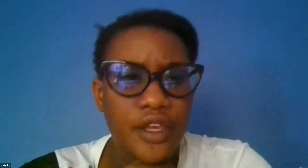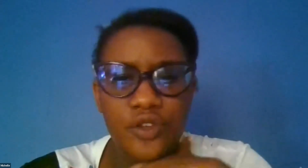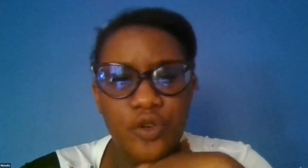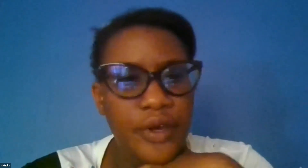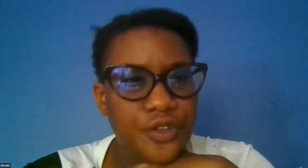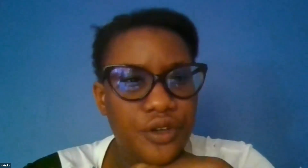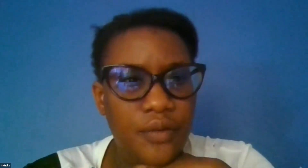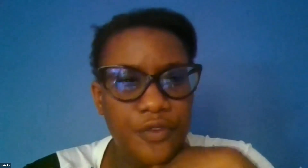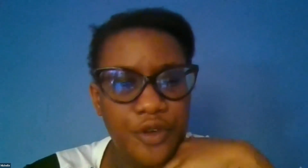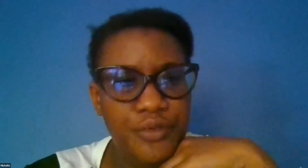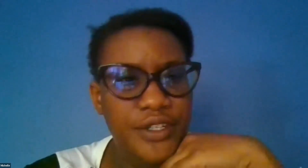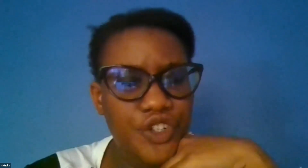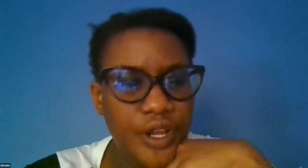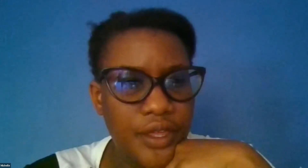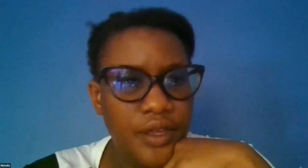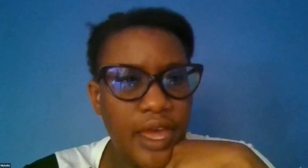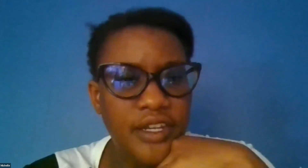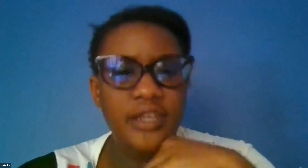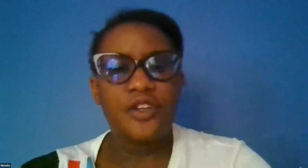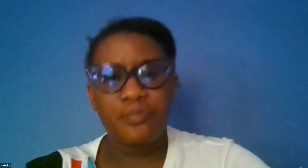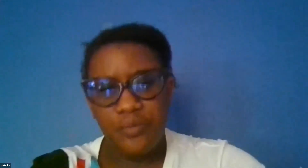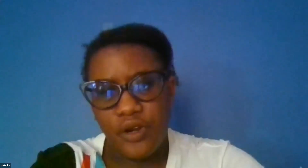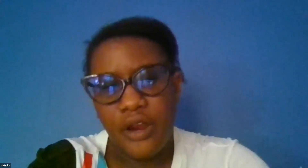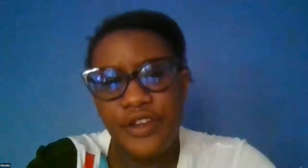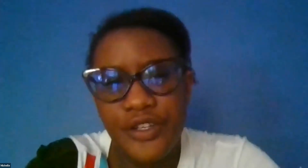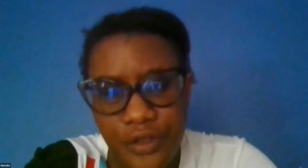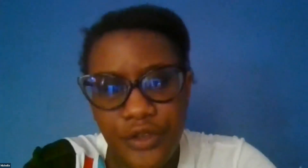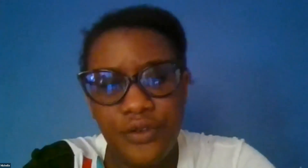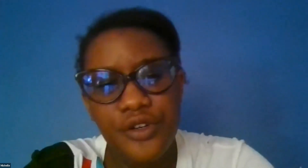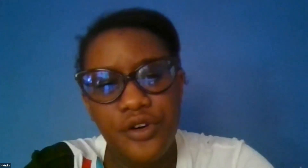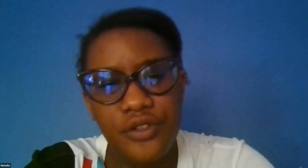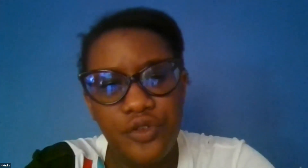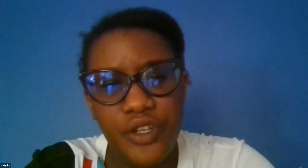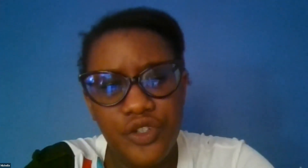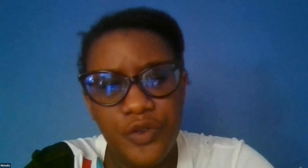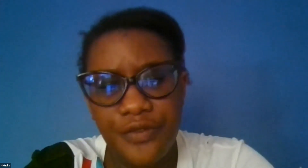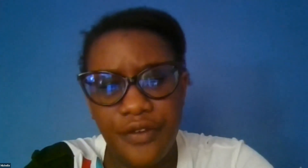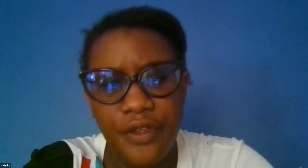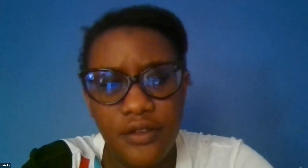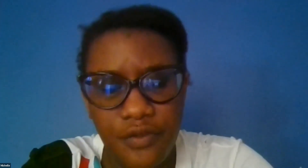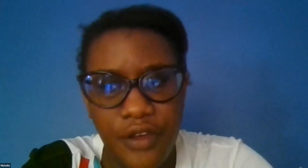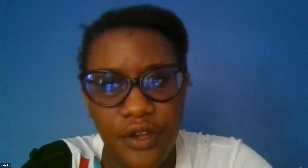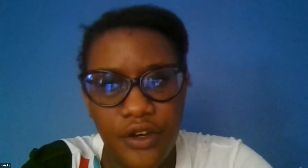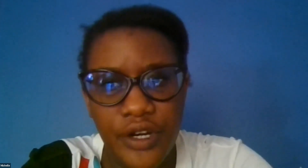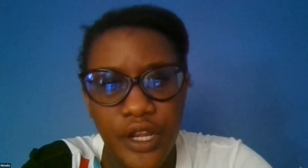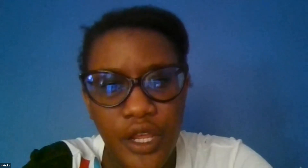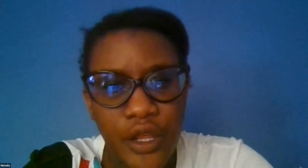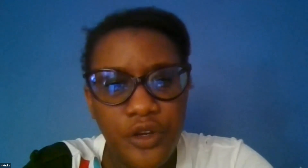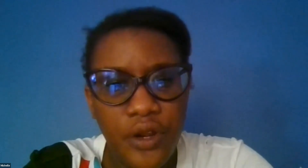Yes, Anne, thank you so much for your presentation. I think I need a little bit more clarity on the unit cost. You mentioned it was